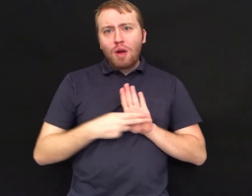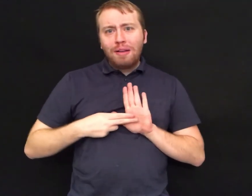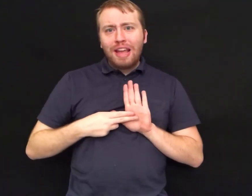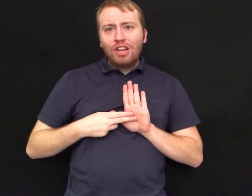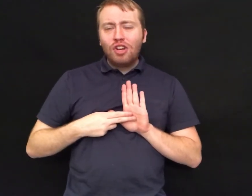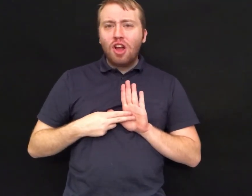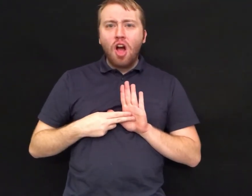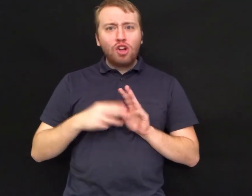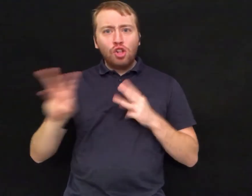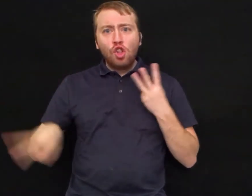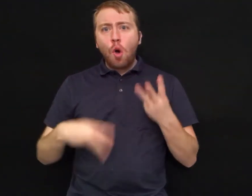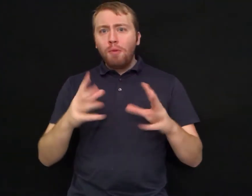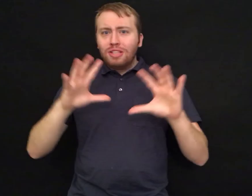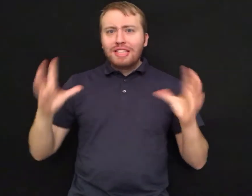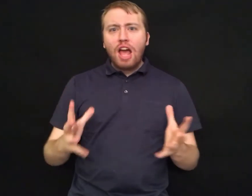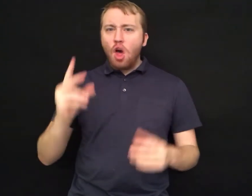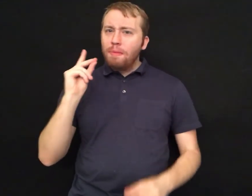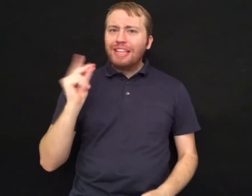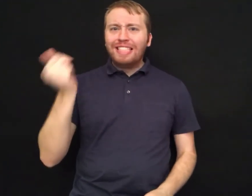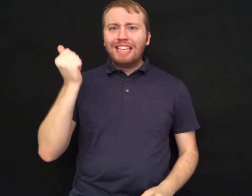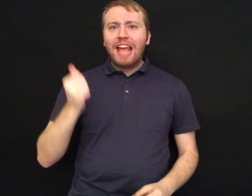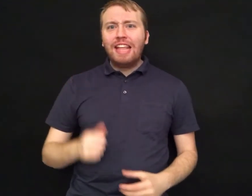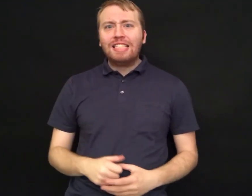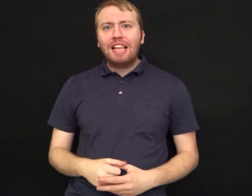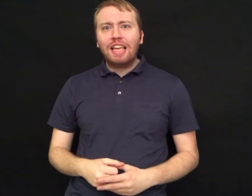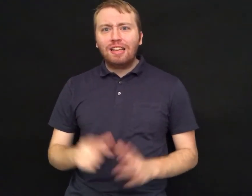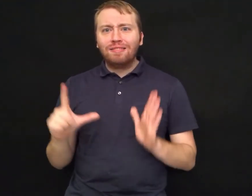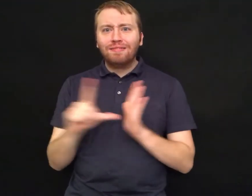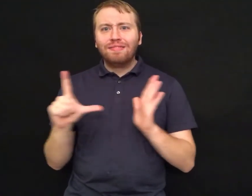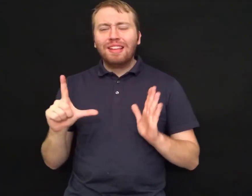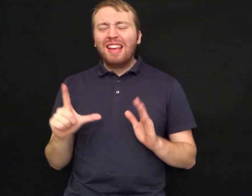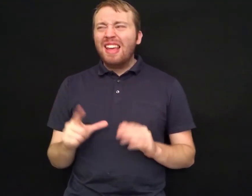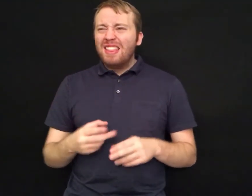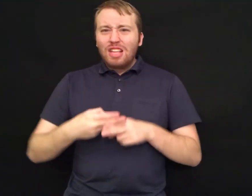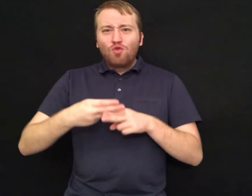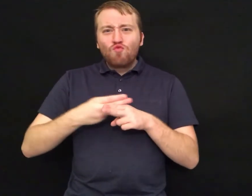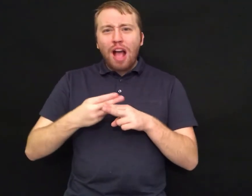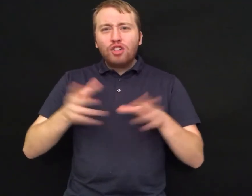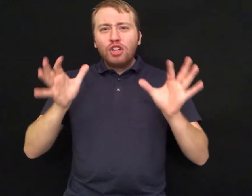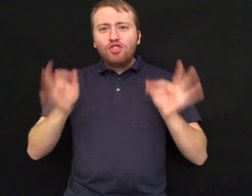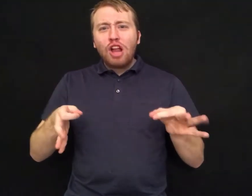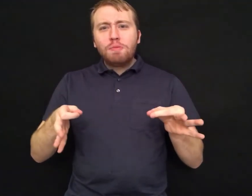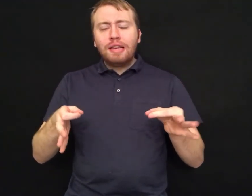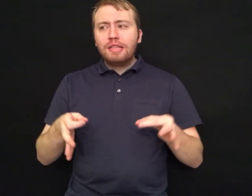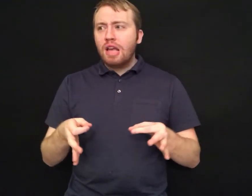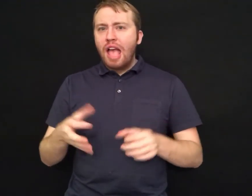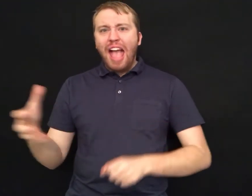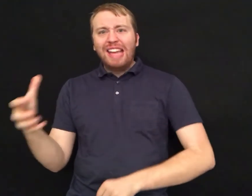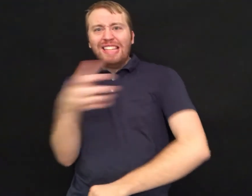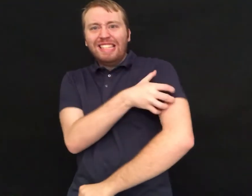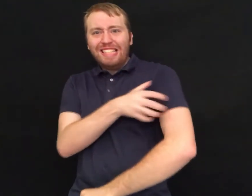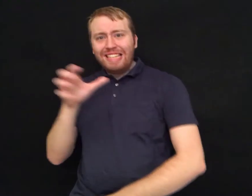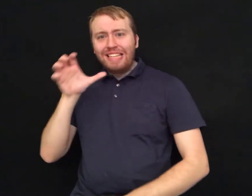this rush to judgment enabled by technology led to mobs of virtual stone